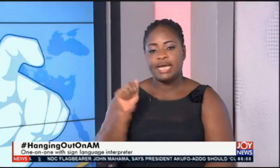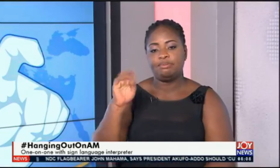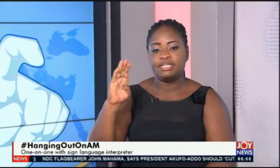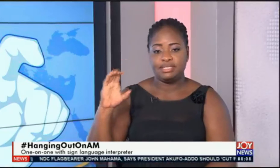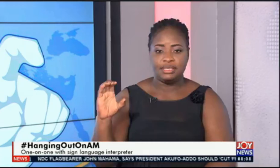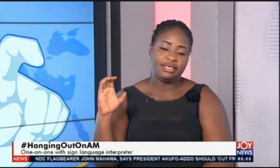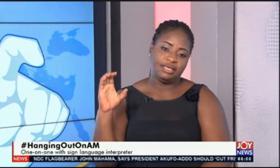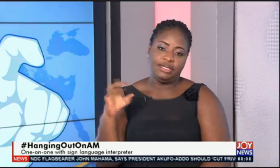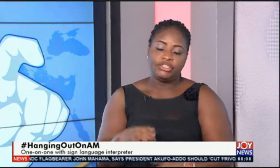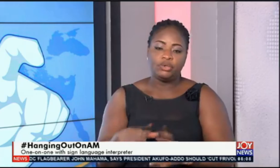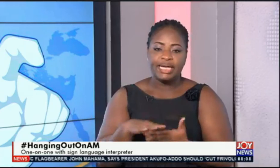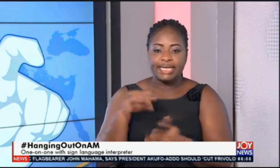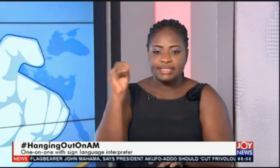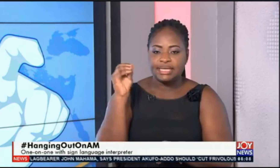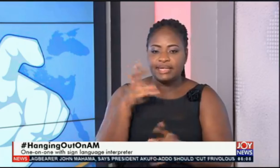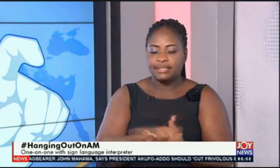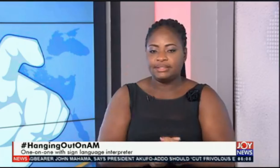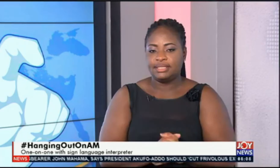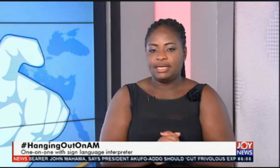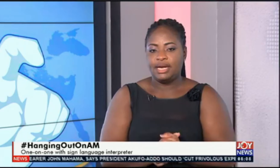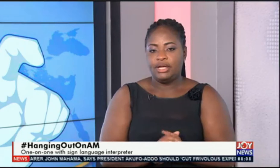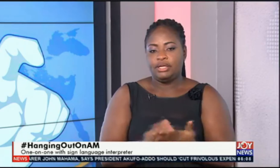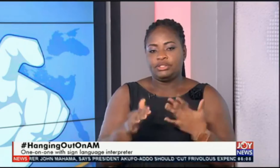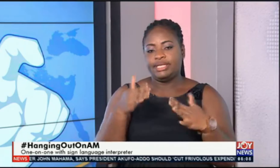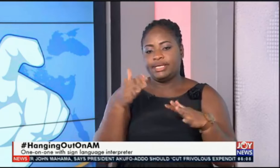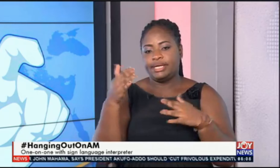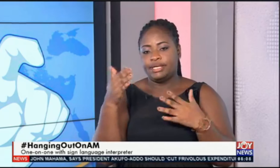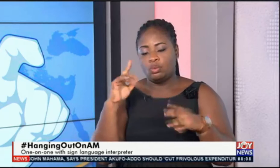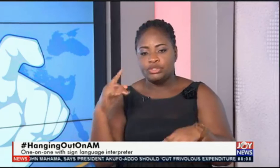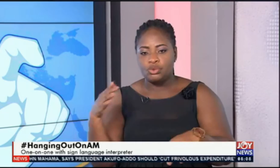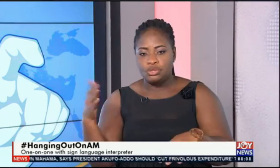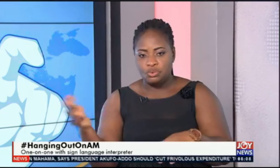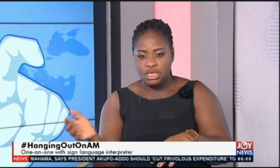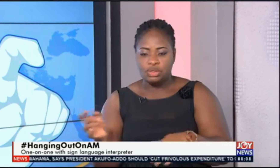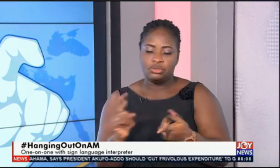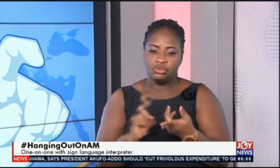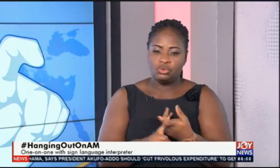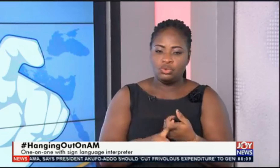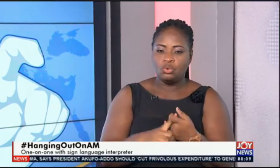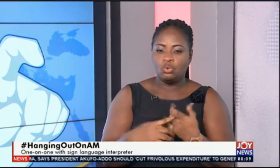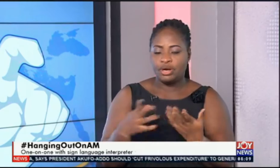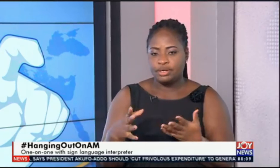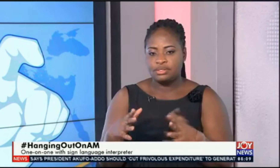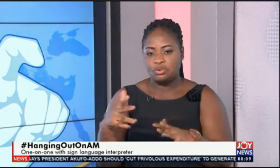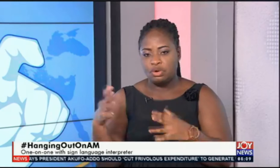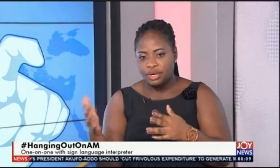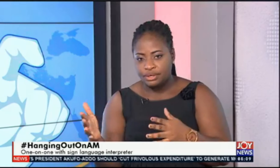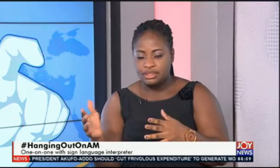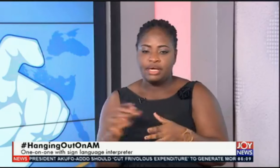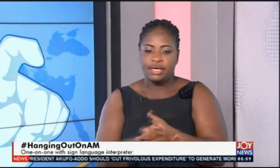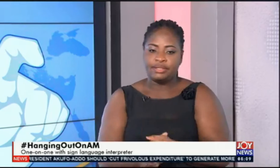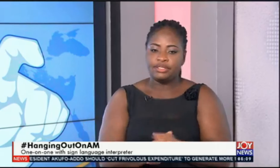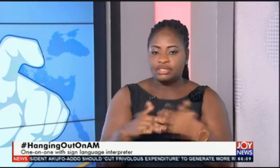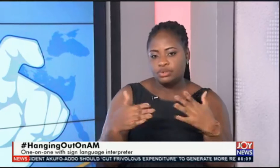is the ABC. You learn it and then you learn the 1, 2, 3, 2 words, 3